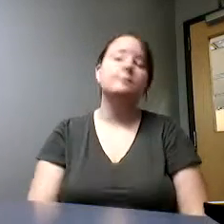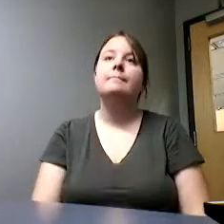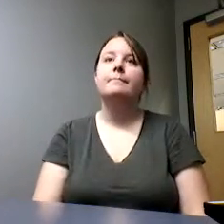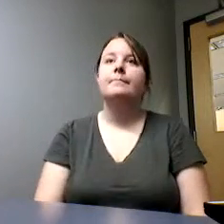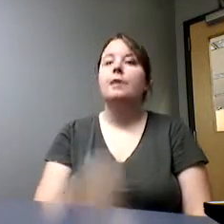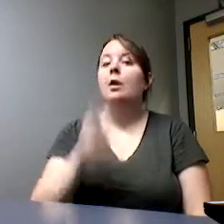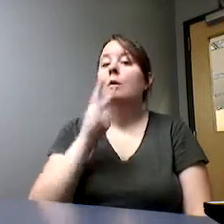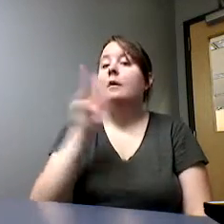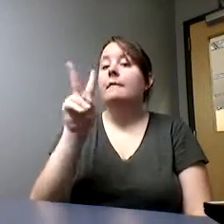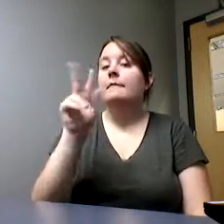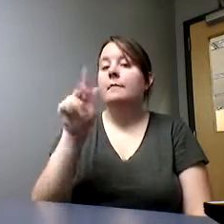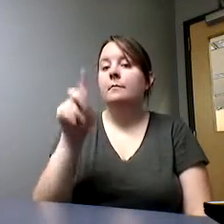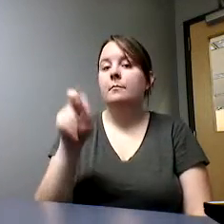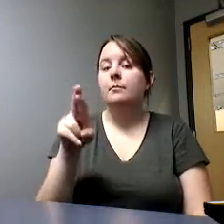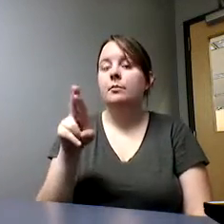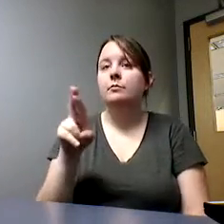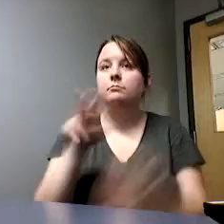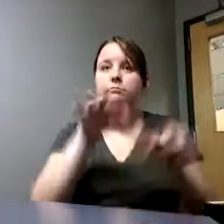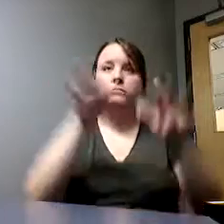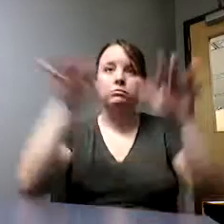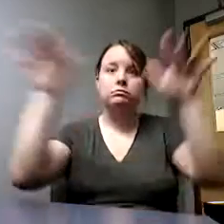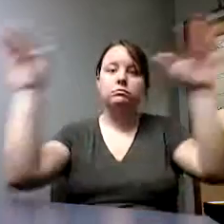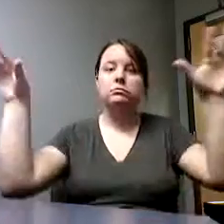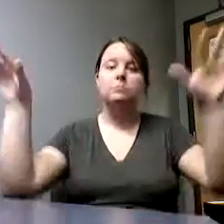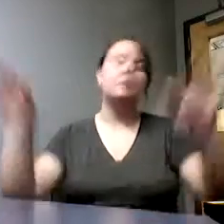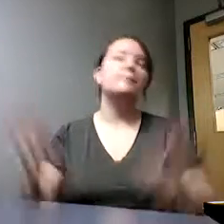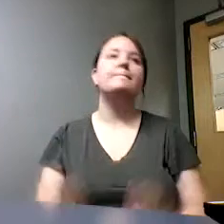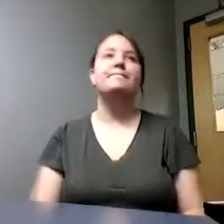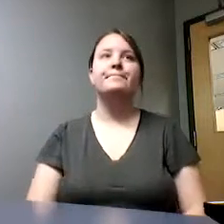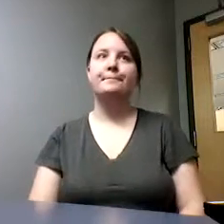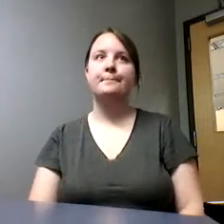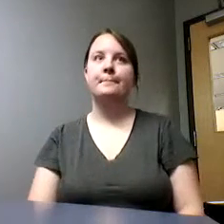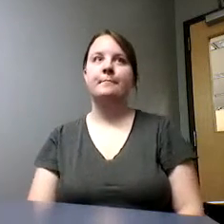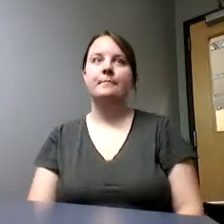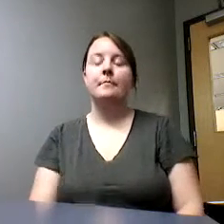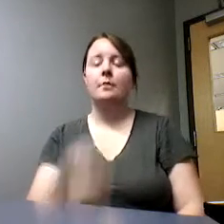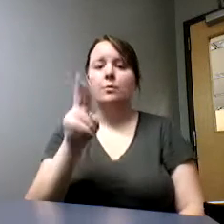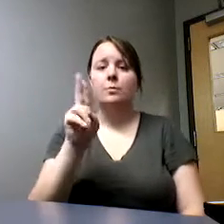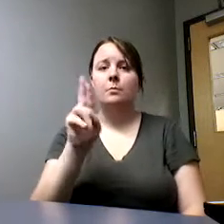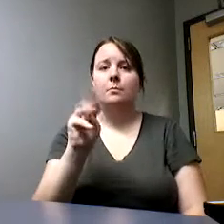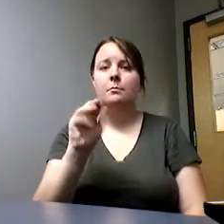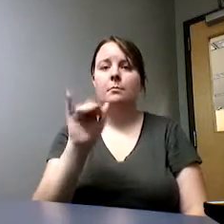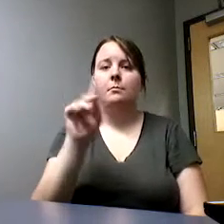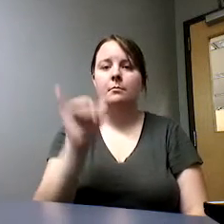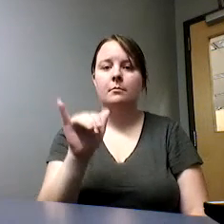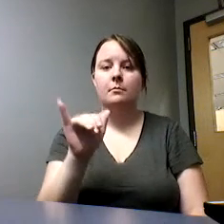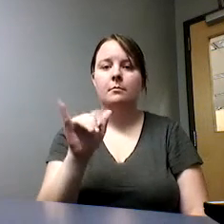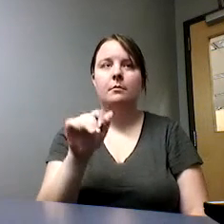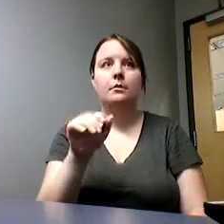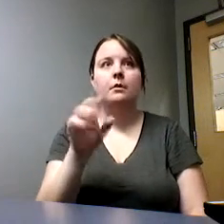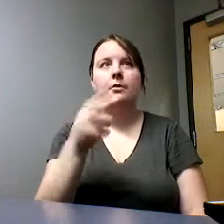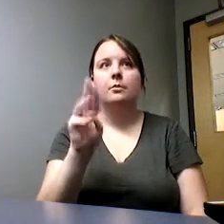What's one characteristic about humidity? What humidity usually do? Flattens your hair.